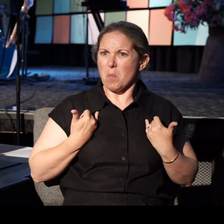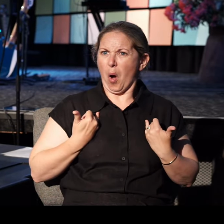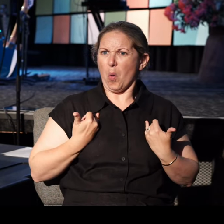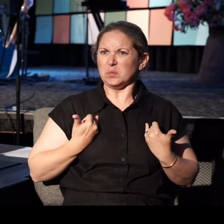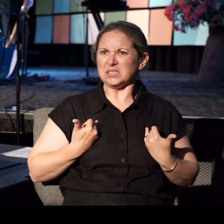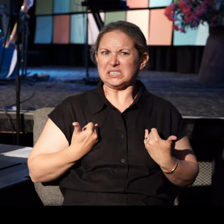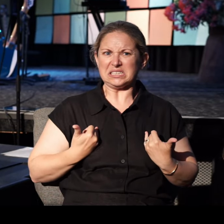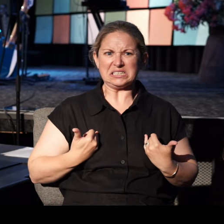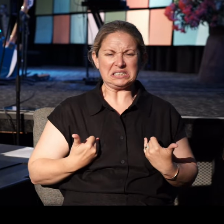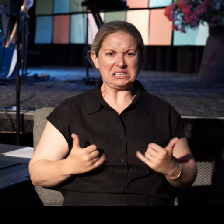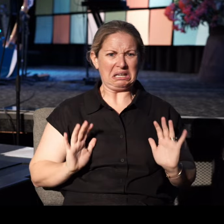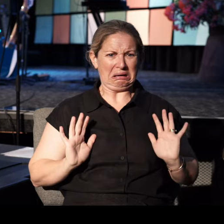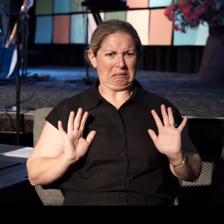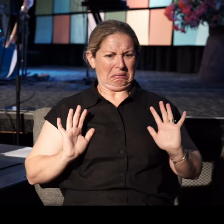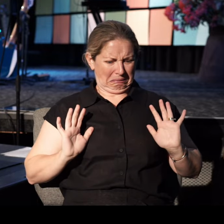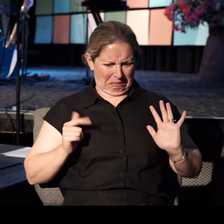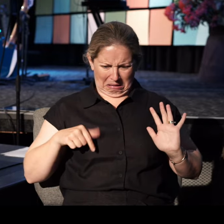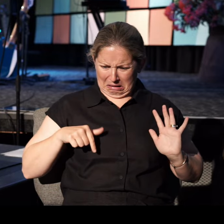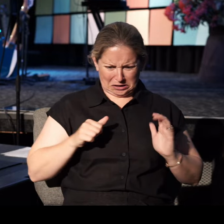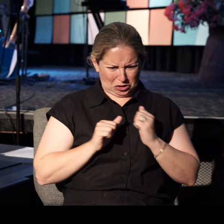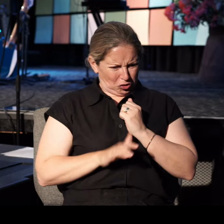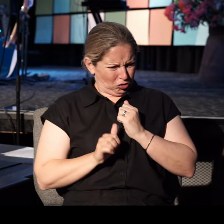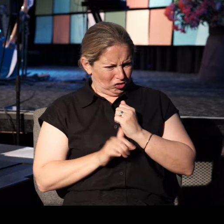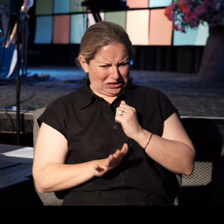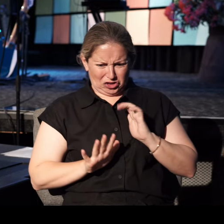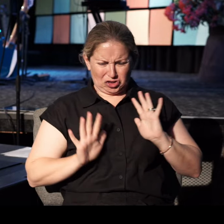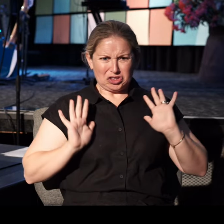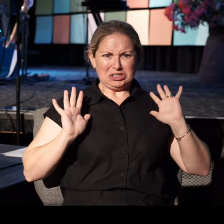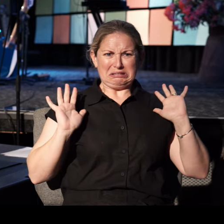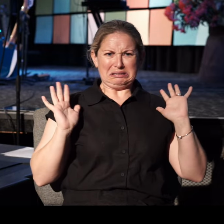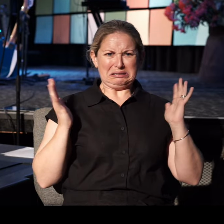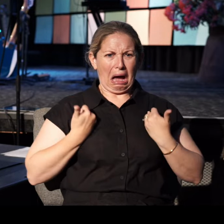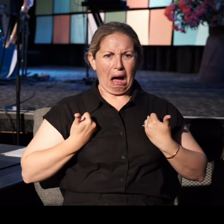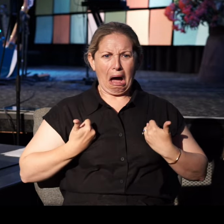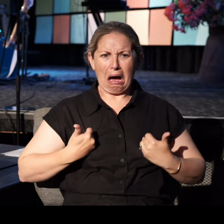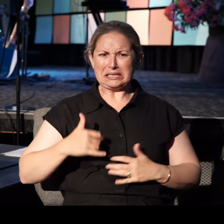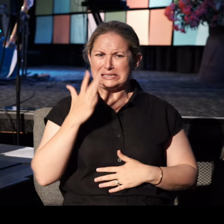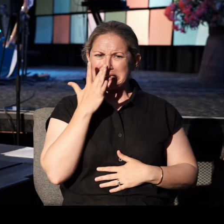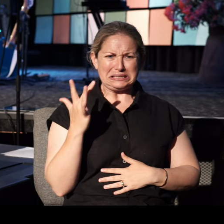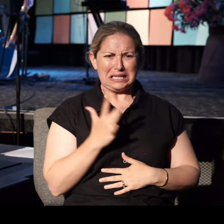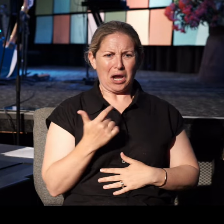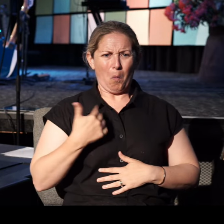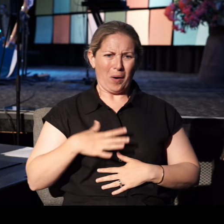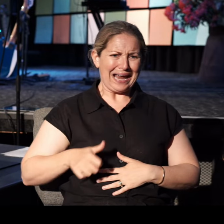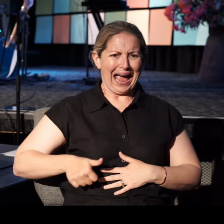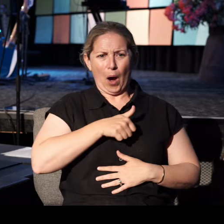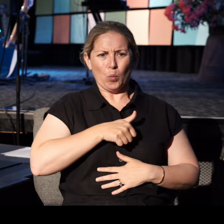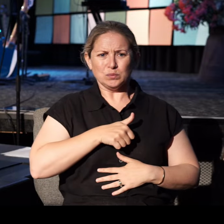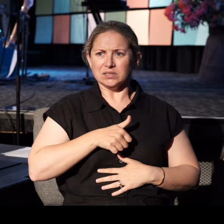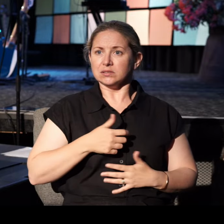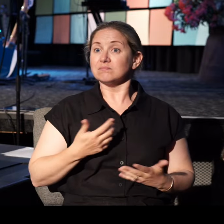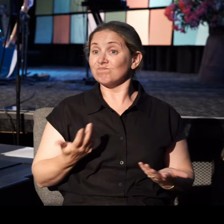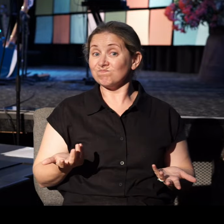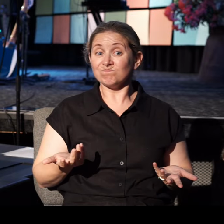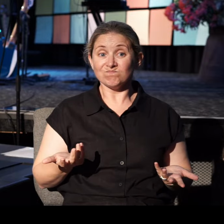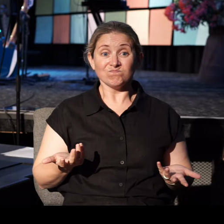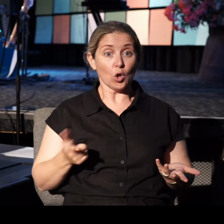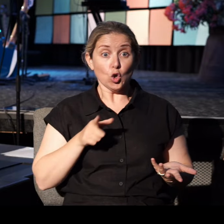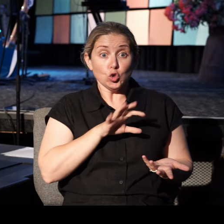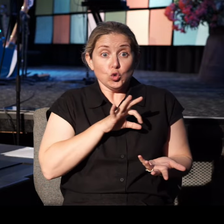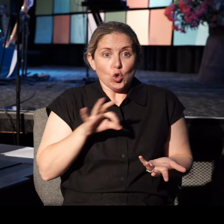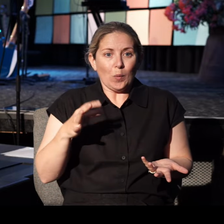environment. You're repulsed by the corruption and the stink and the stench, and you want out. Do you see? You didn't have to